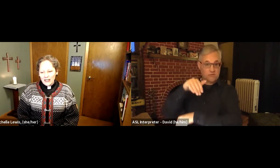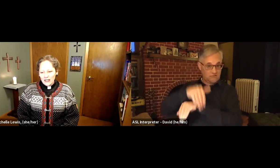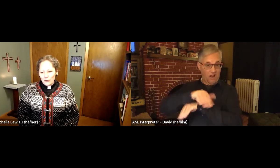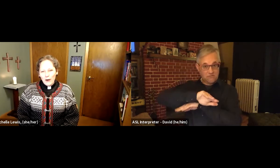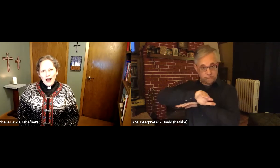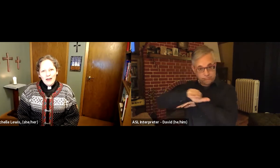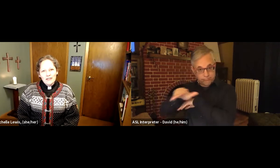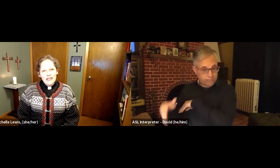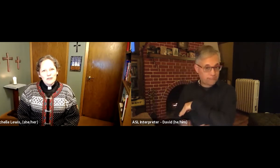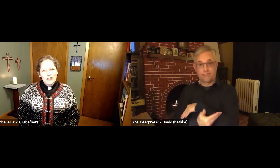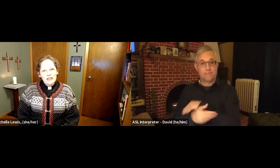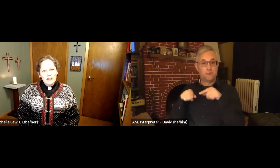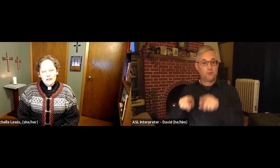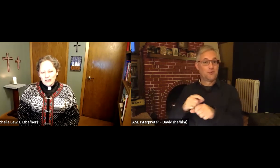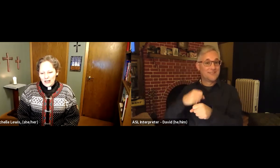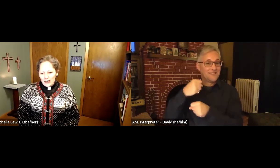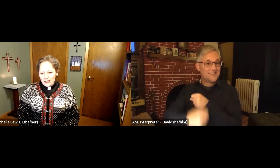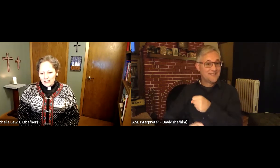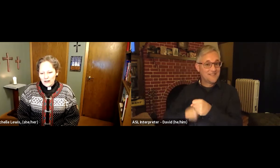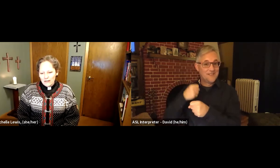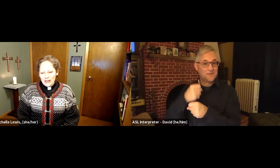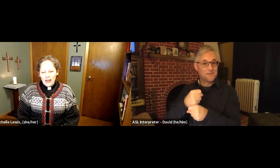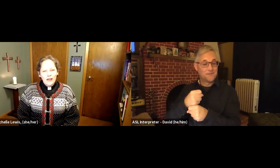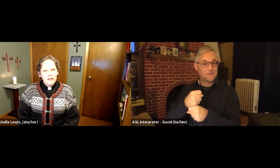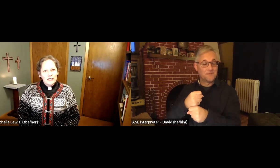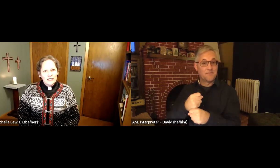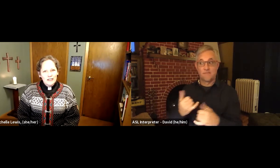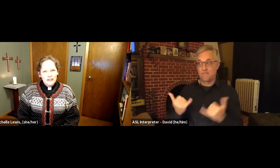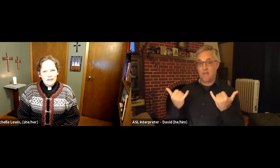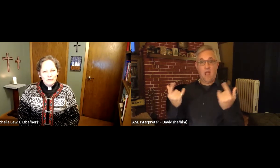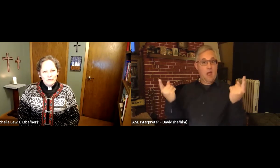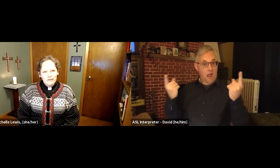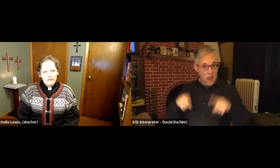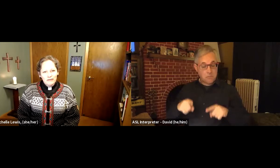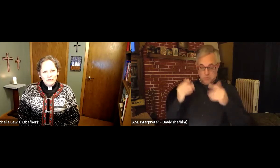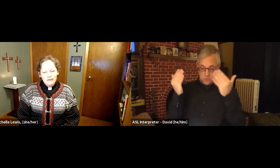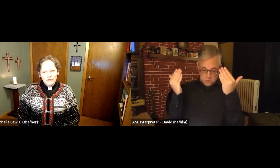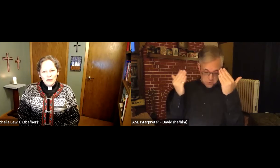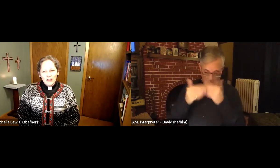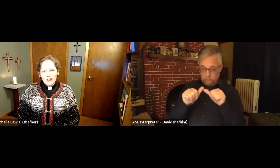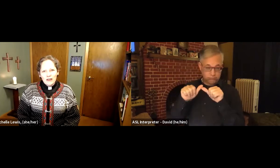and it arrives as we near the end of the Advent season.